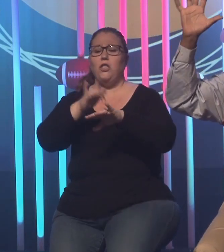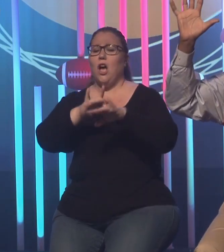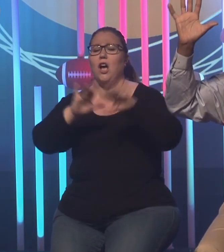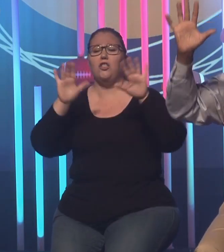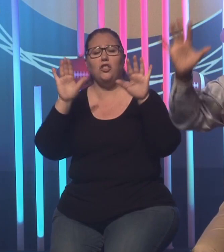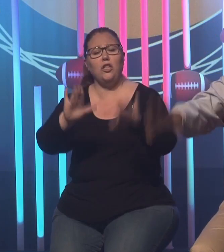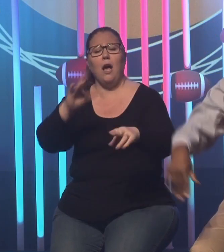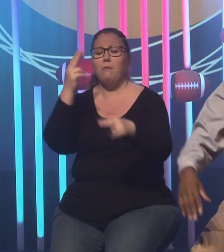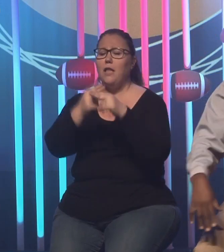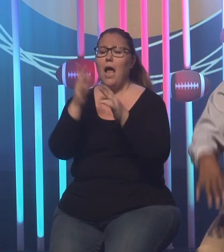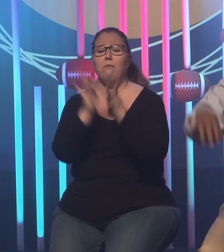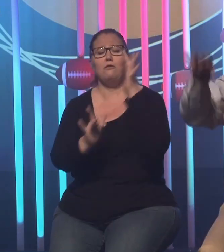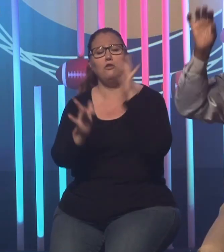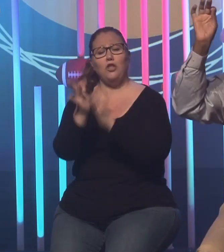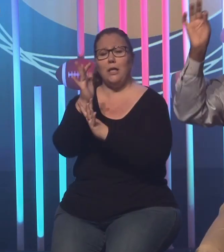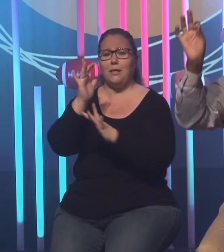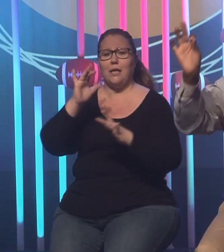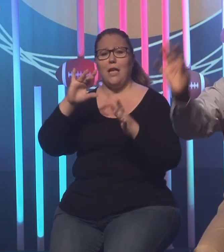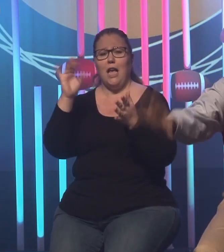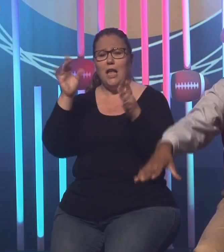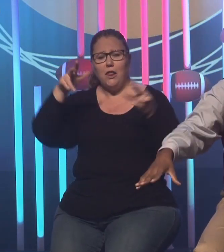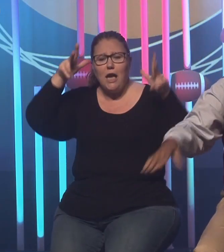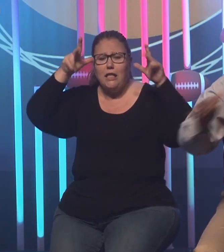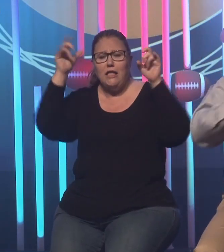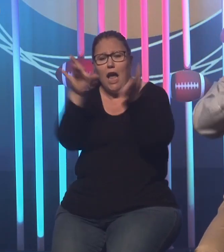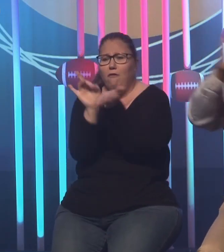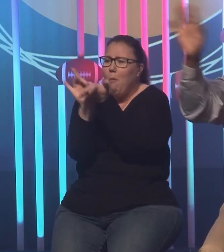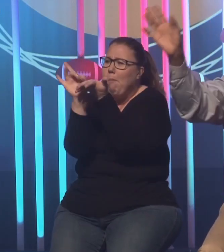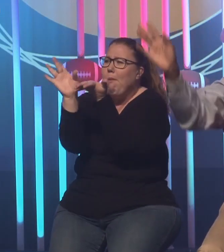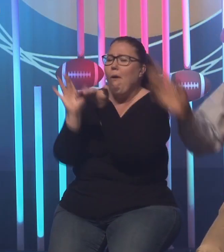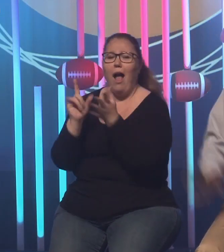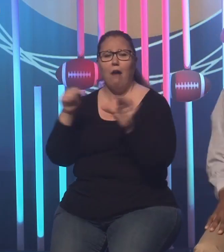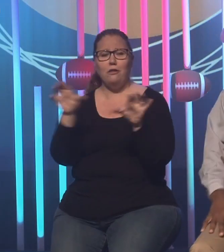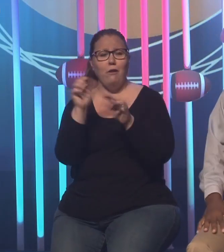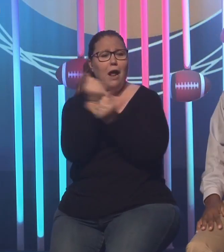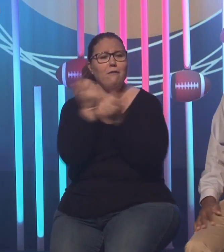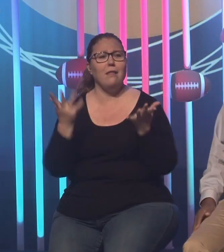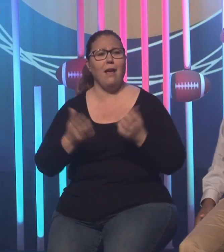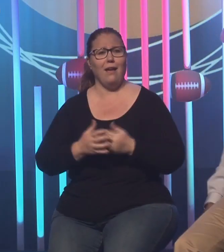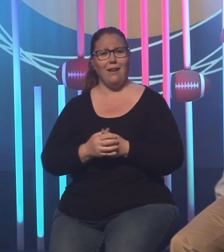prayed in the name of Jesus. I even tried to cast out demons. I was doing it all.